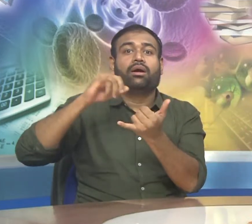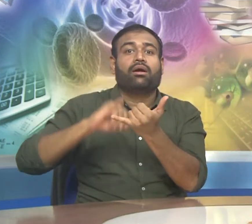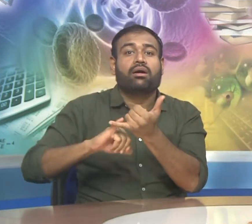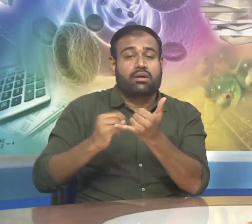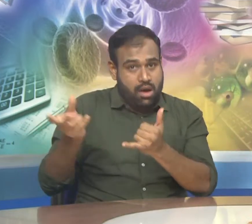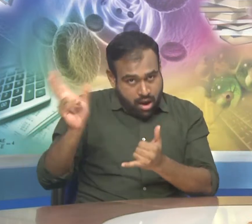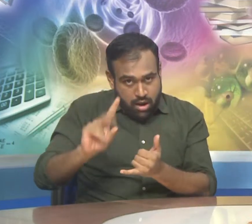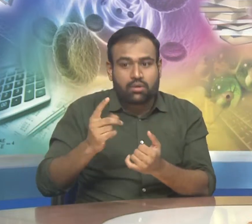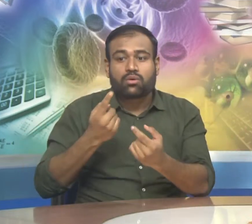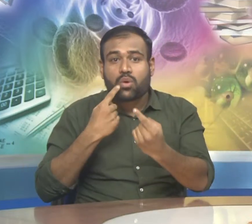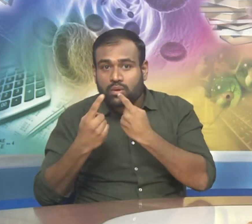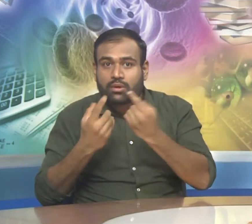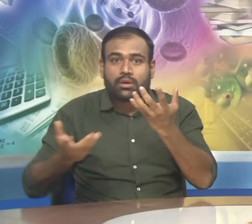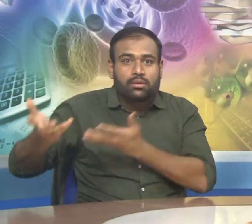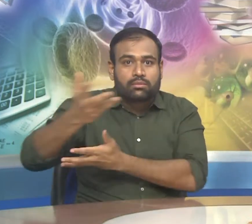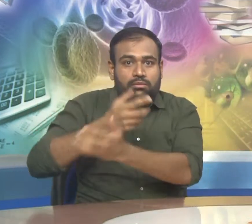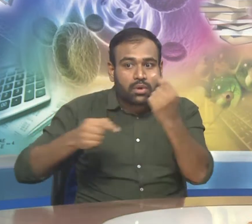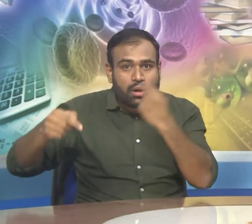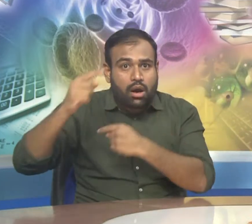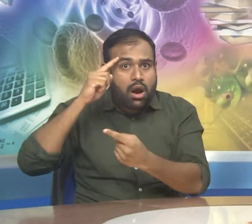the concerned judge.